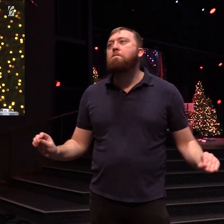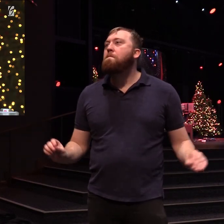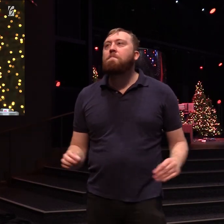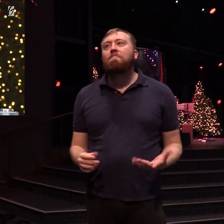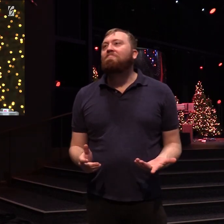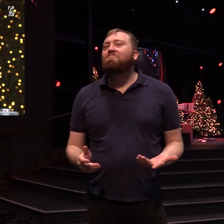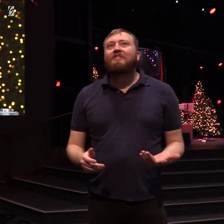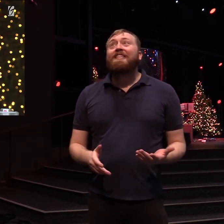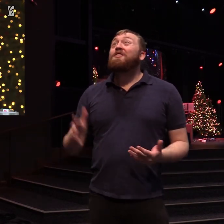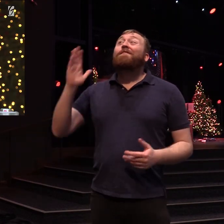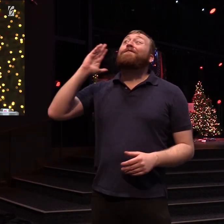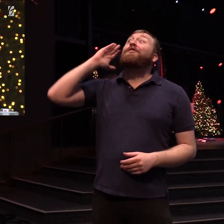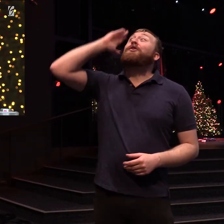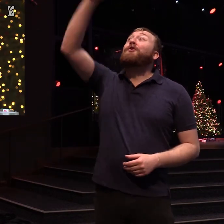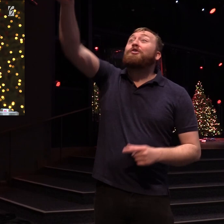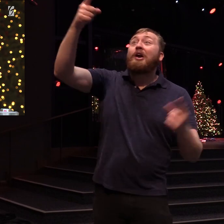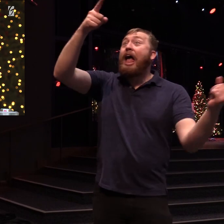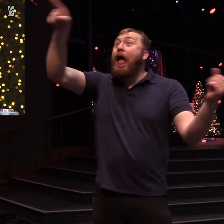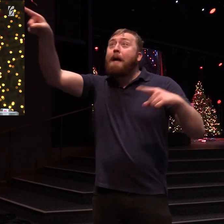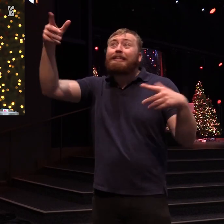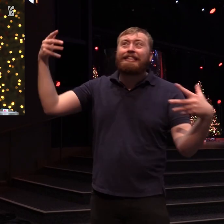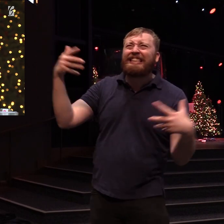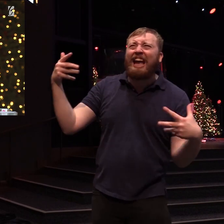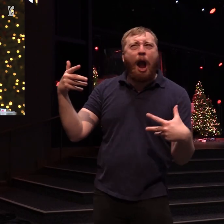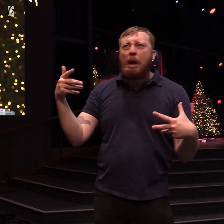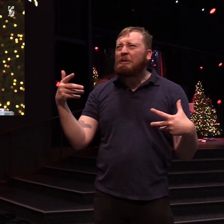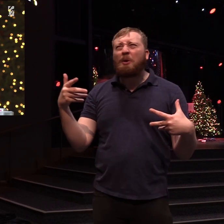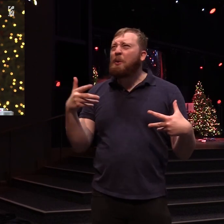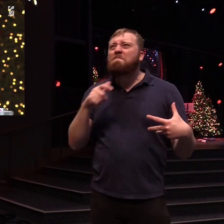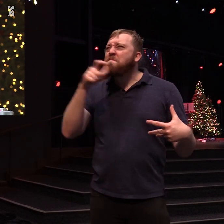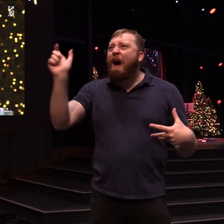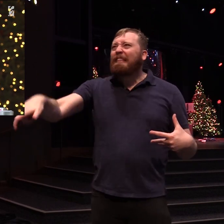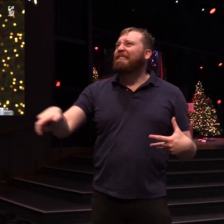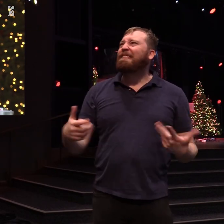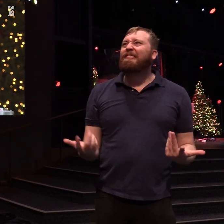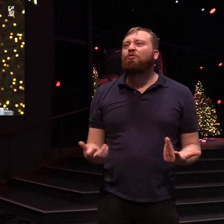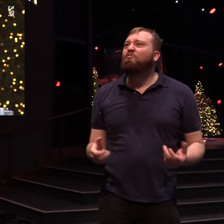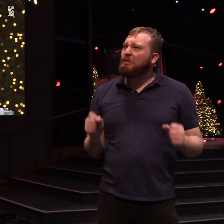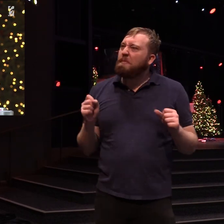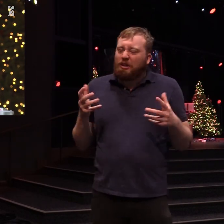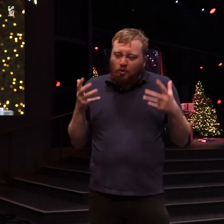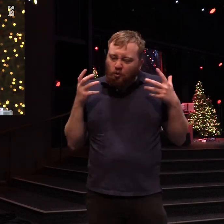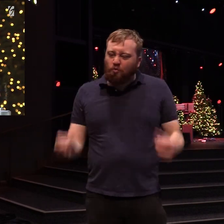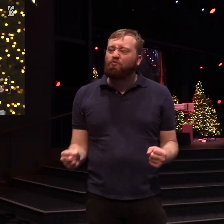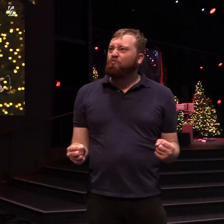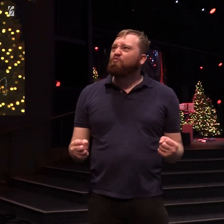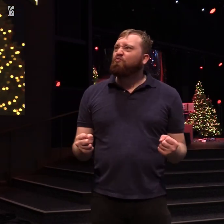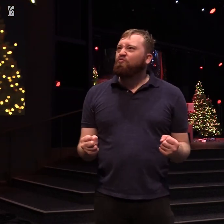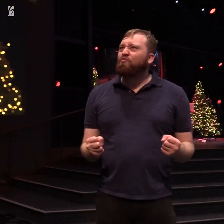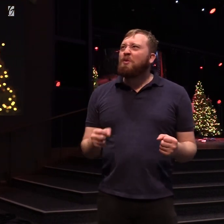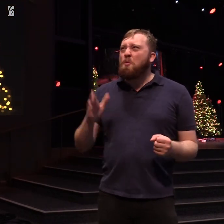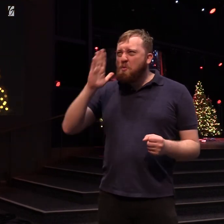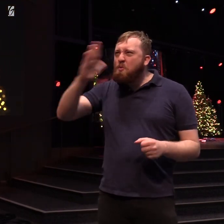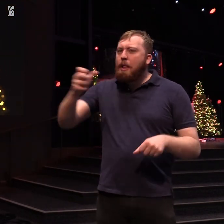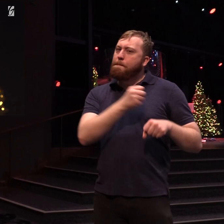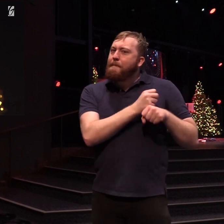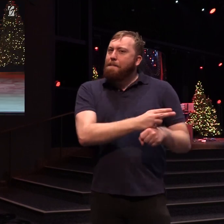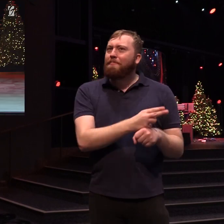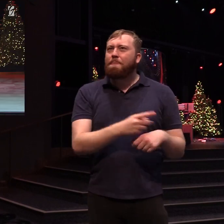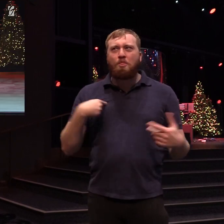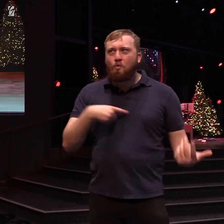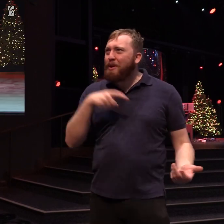to fear the future. You can have security about the victory. Do we not need this message